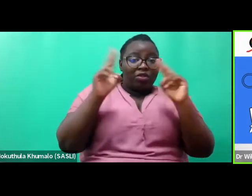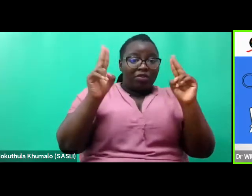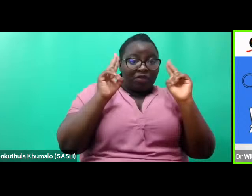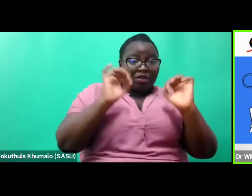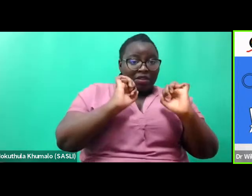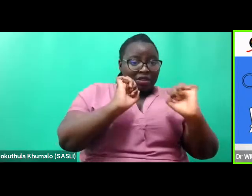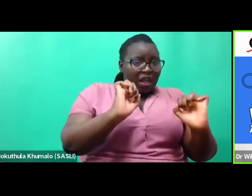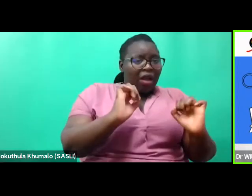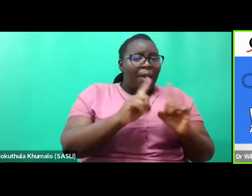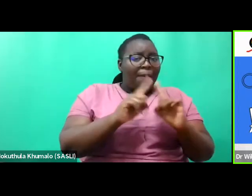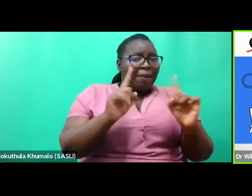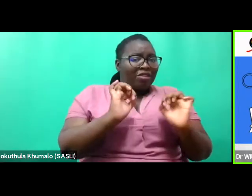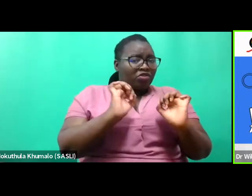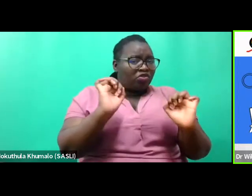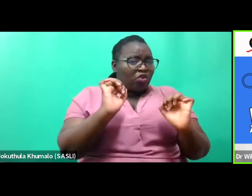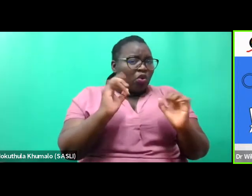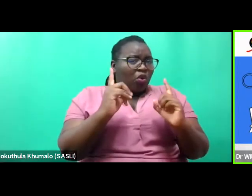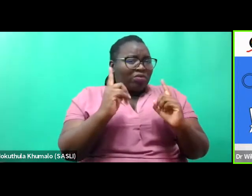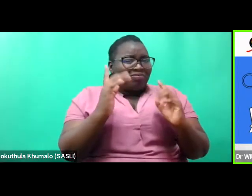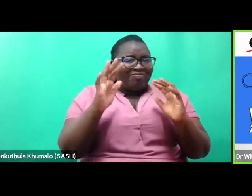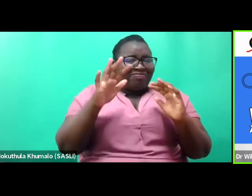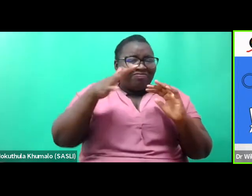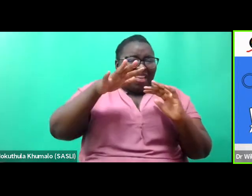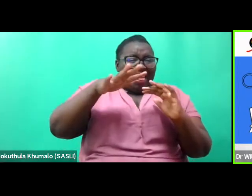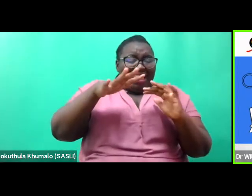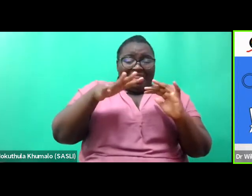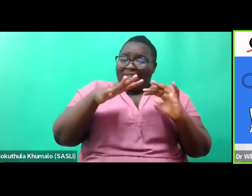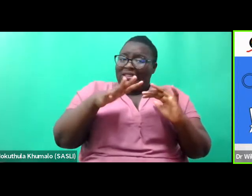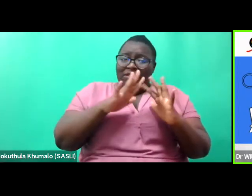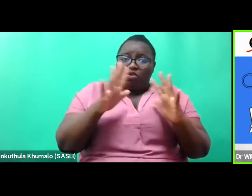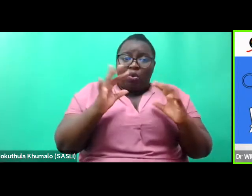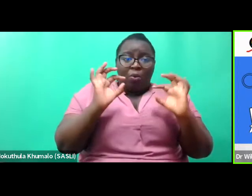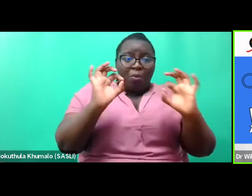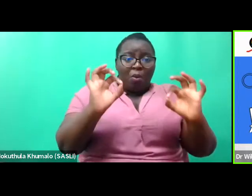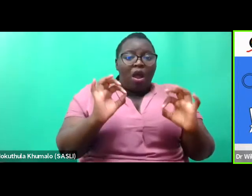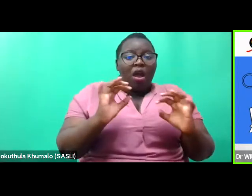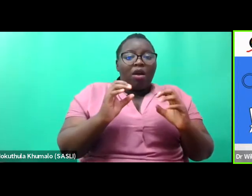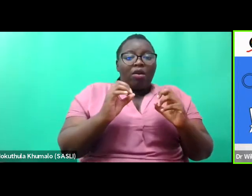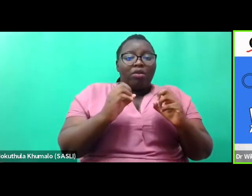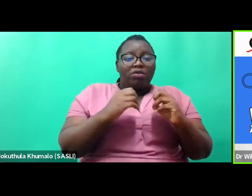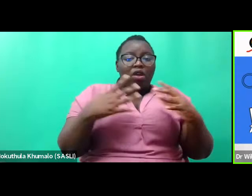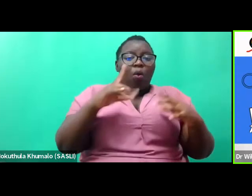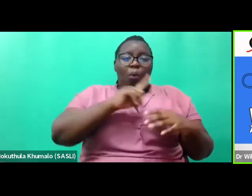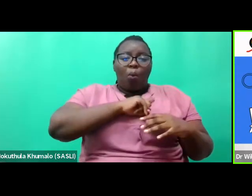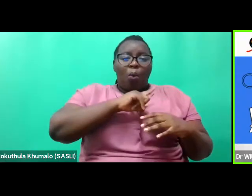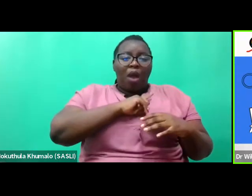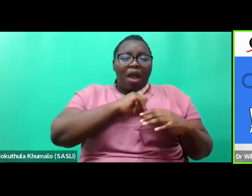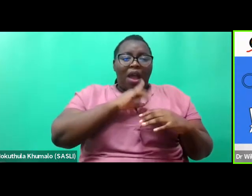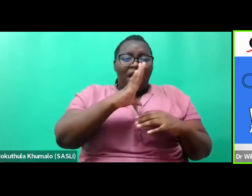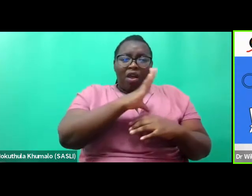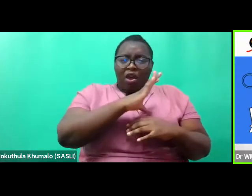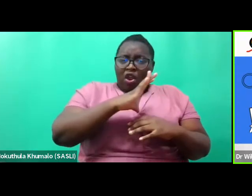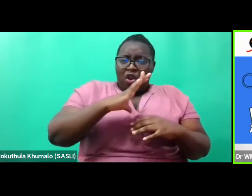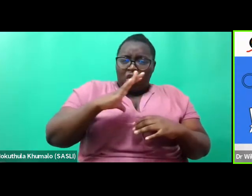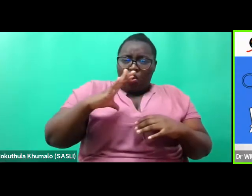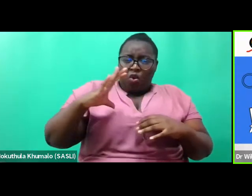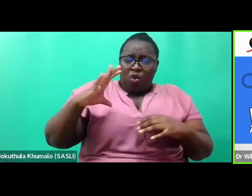was a bit more of a rocky start. Could you tell us about why it took you so long to disclose your